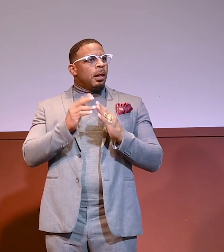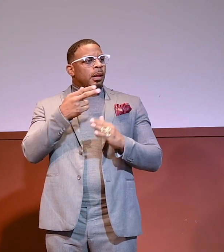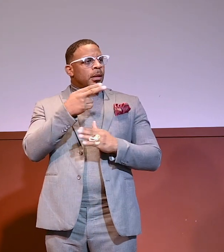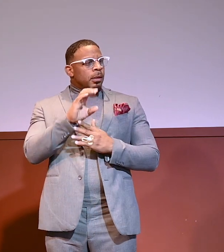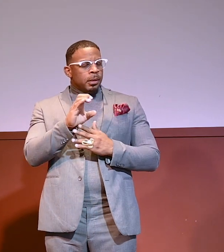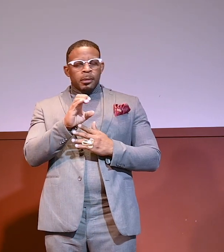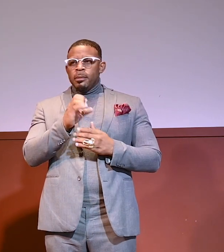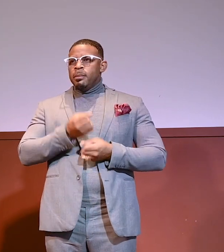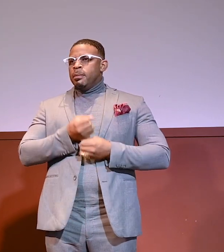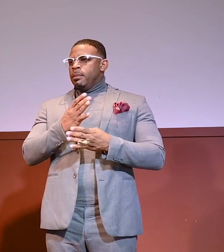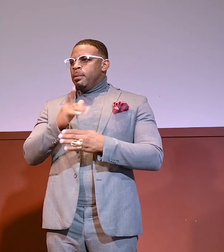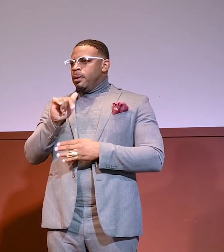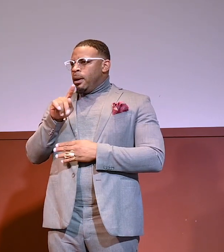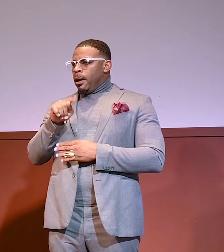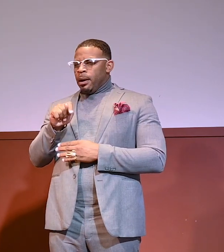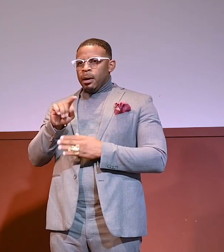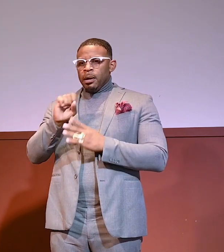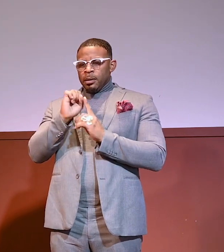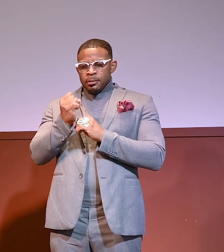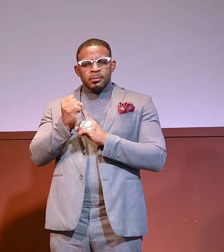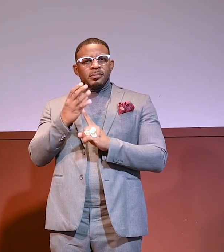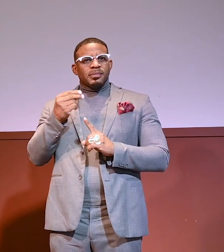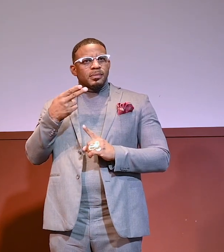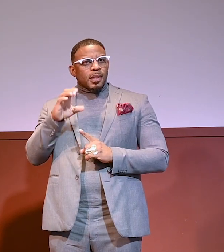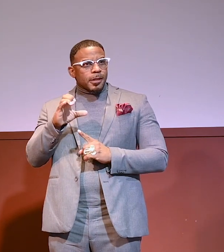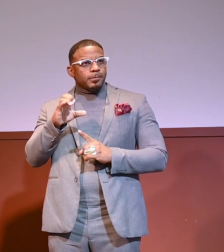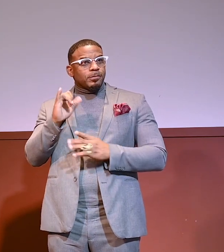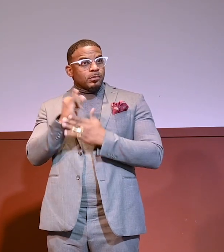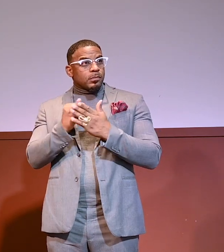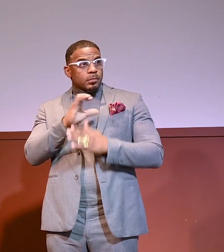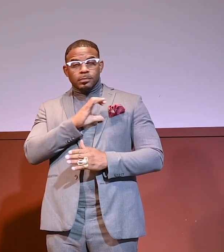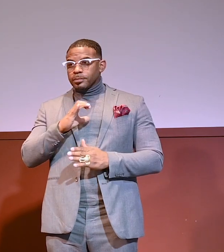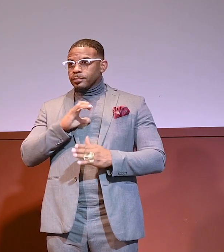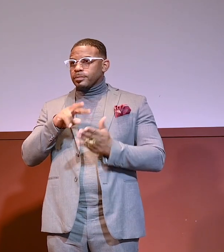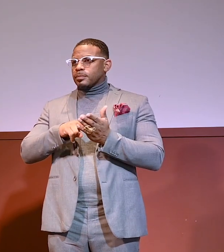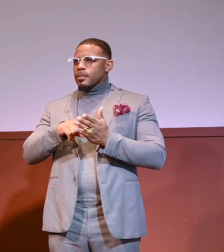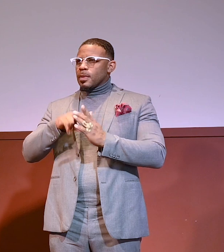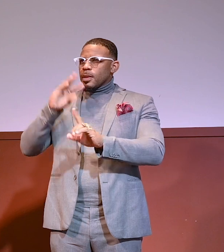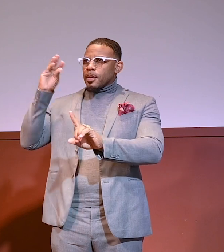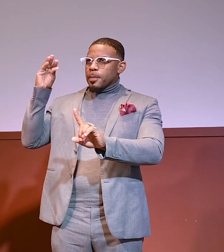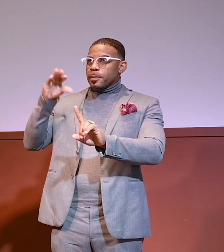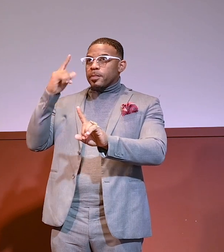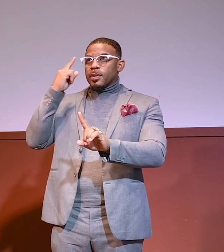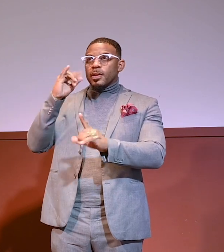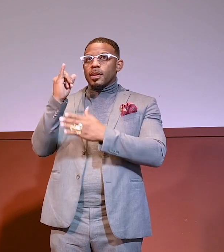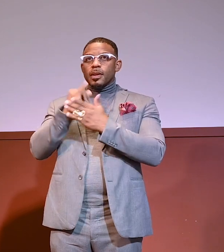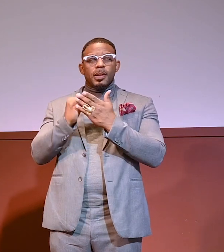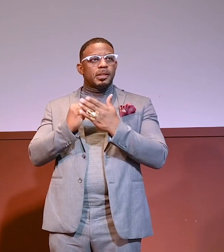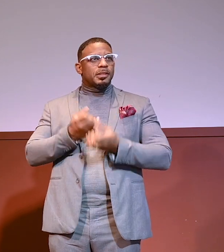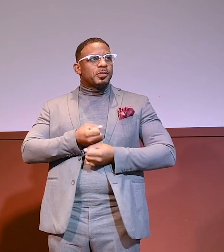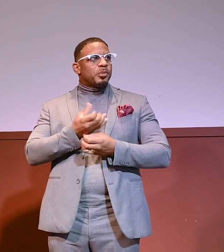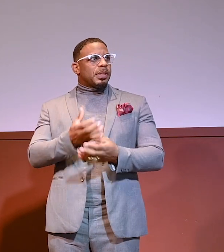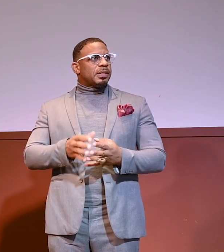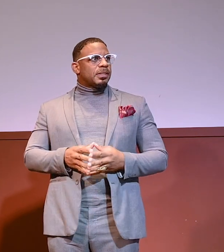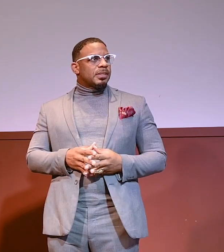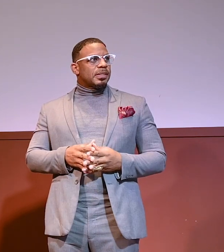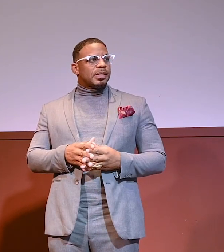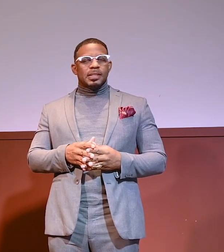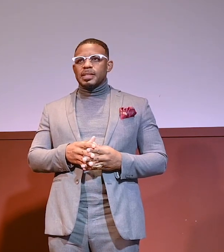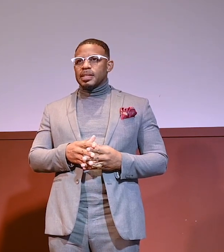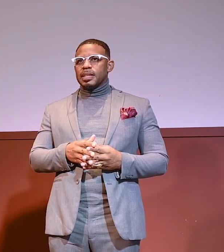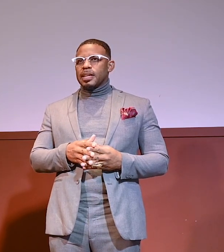Howard County Poetry and Literature Society and the Howard County Arts Council stand as beacons for artistic expression and